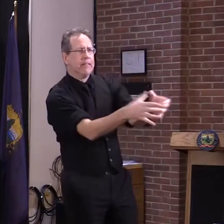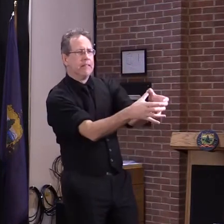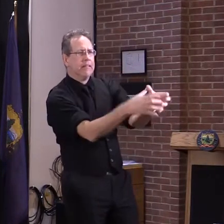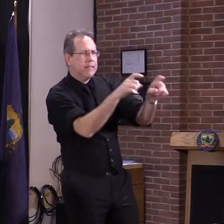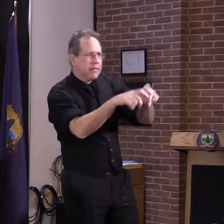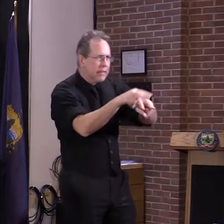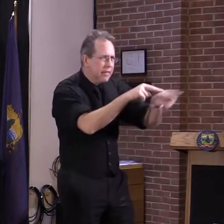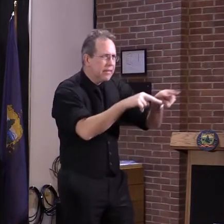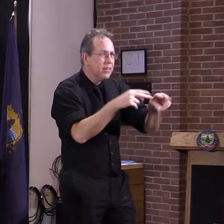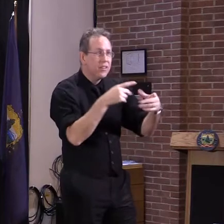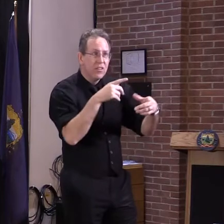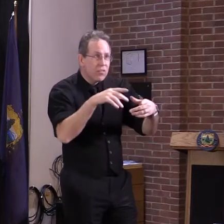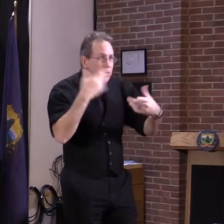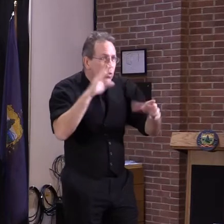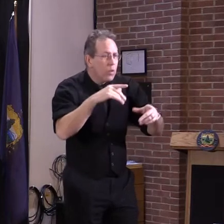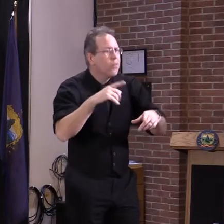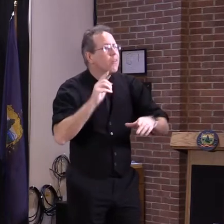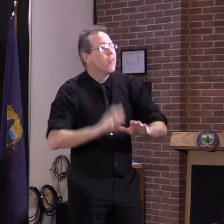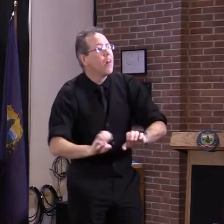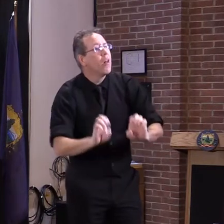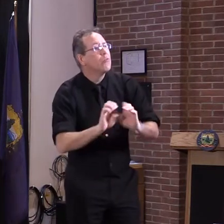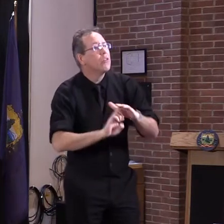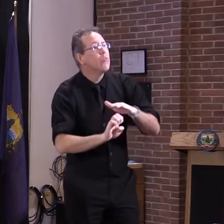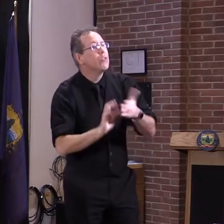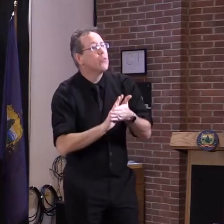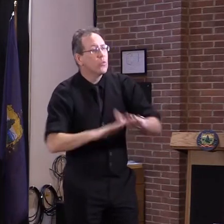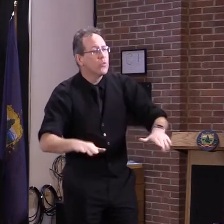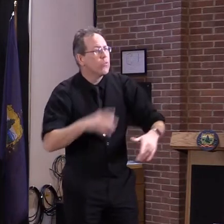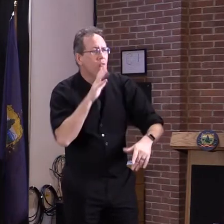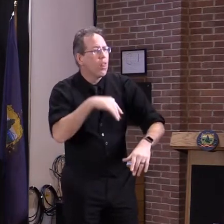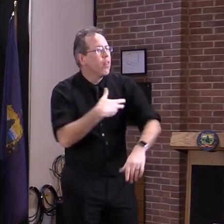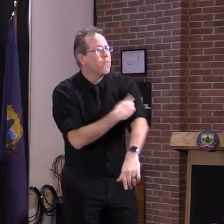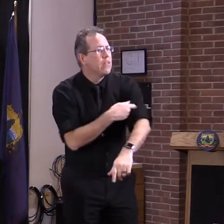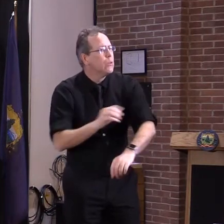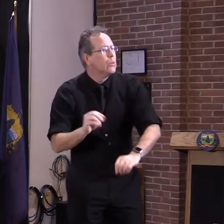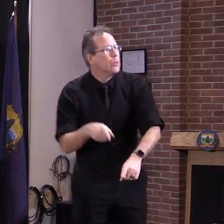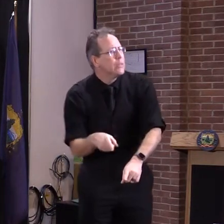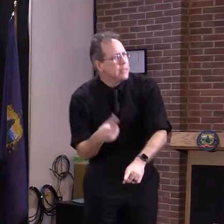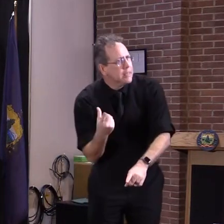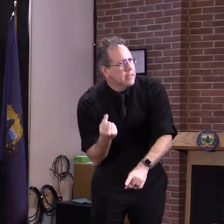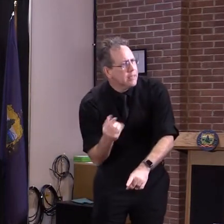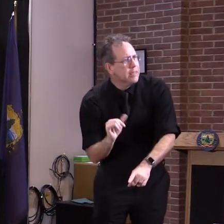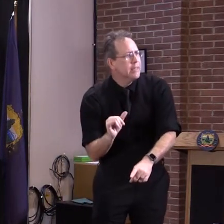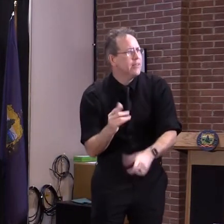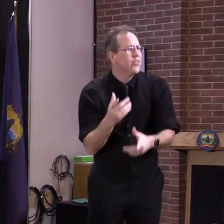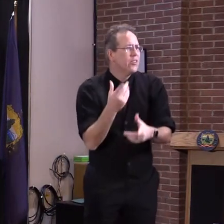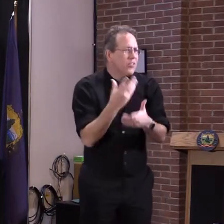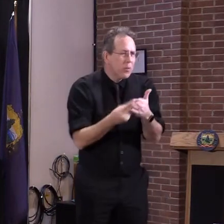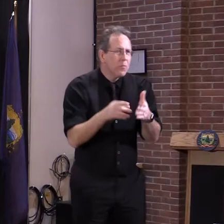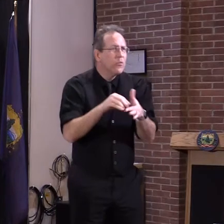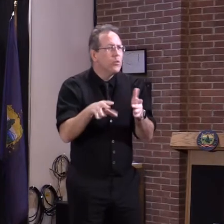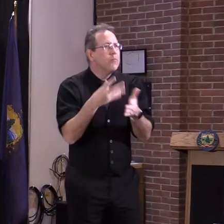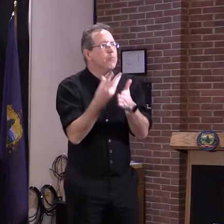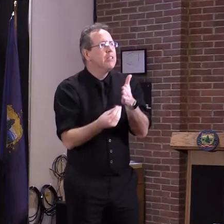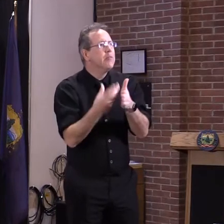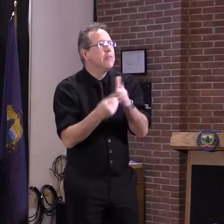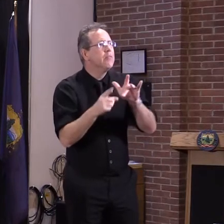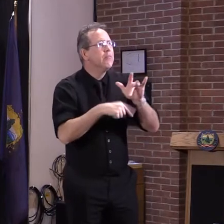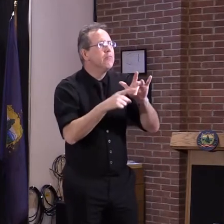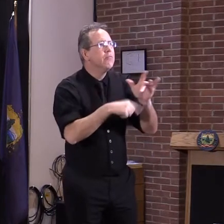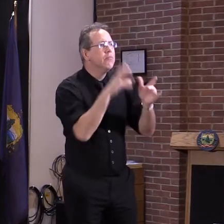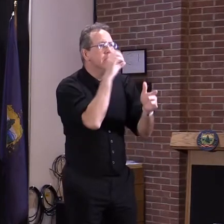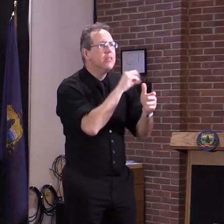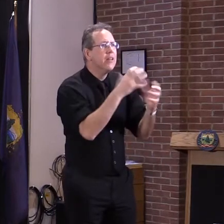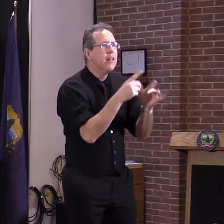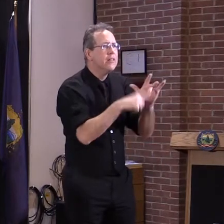vaccination. This approach led to many elementary students missing school and also disrupted the normal school routines that are so essential